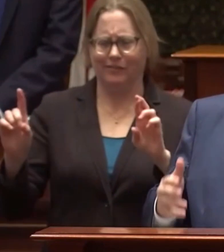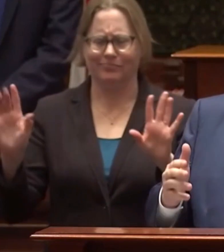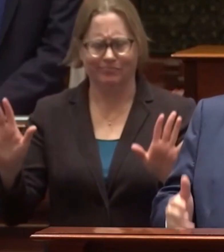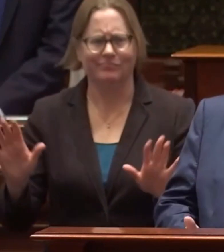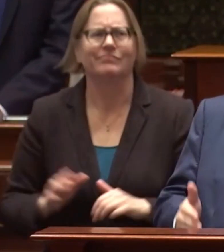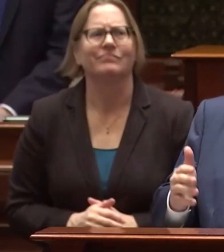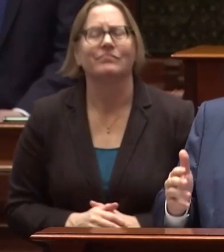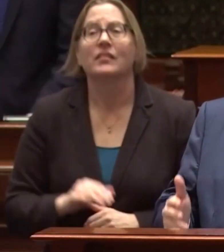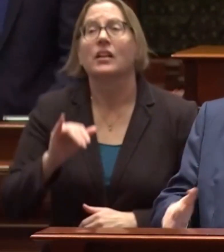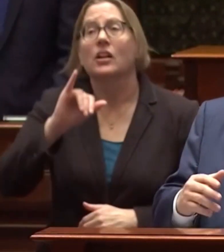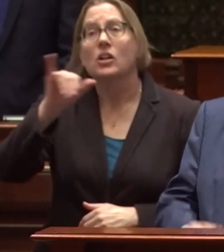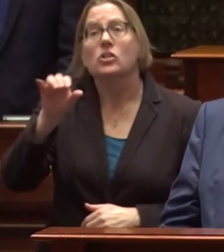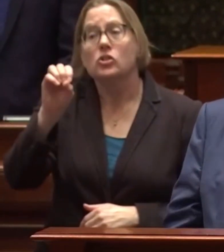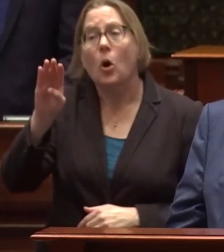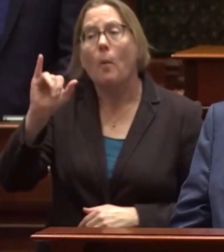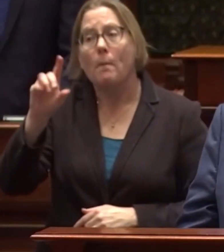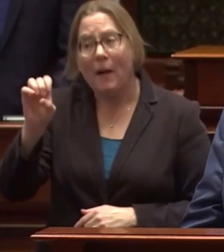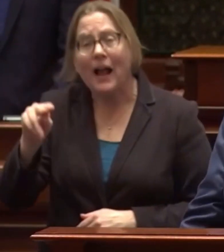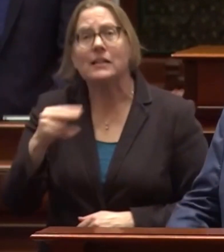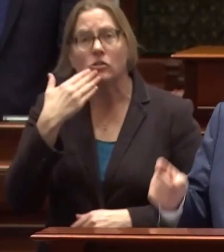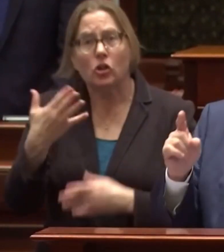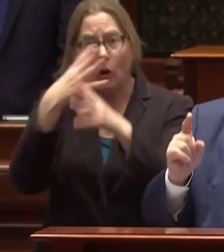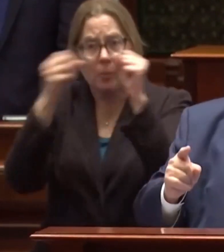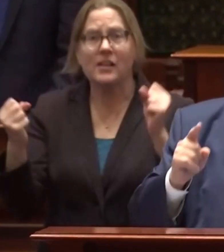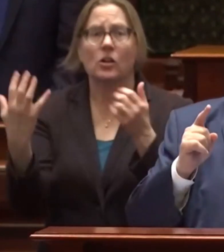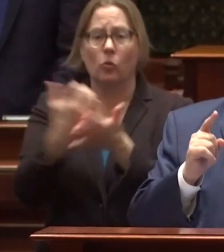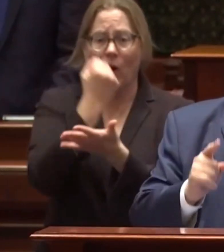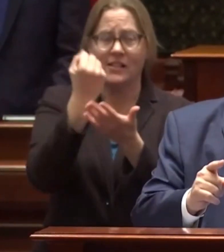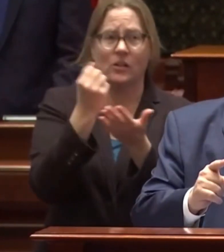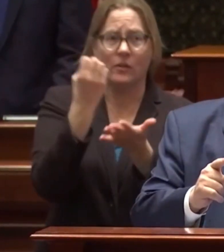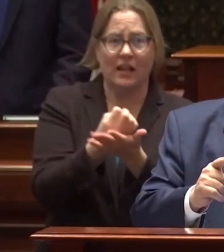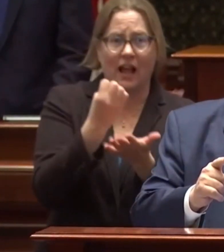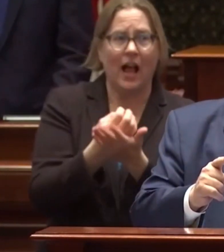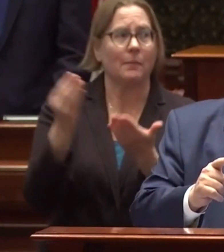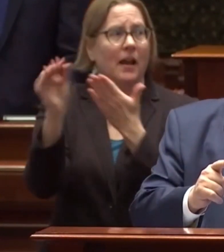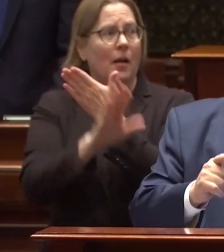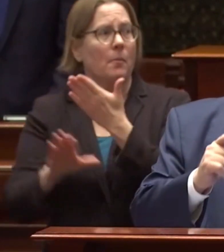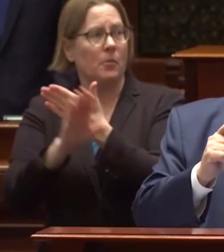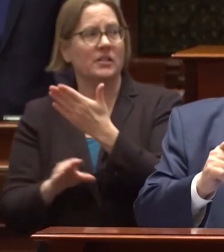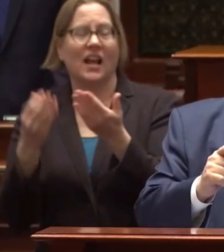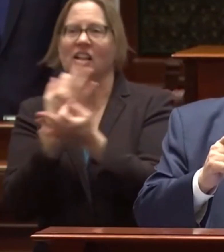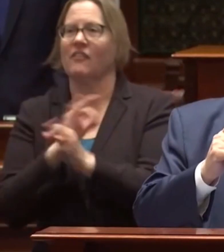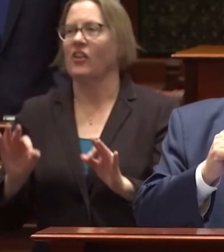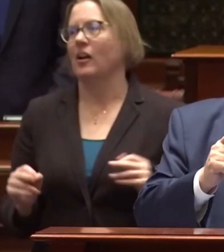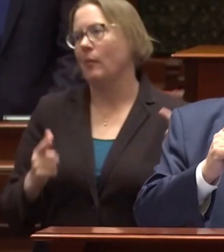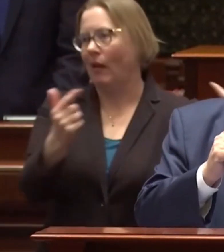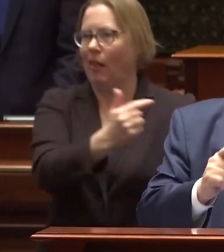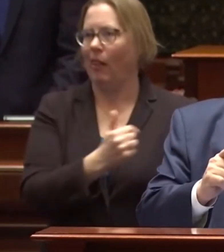good president who has rescued the economy and protected freedom, but states and cities